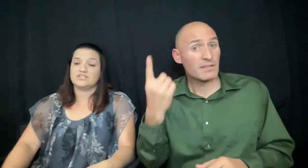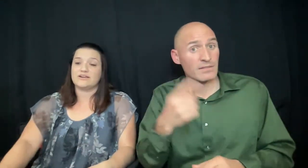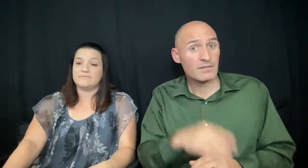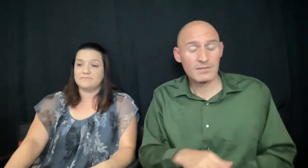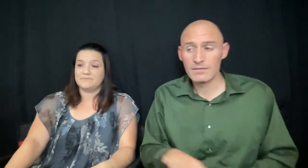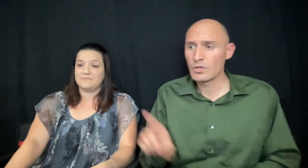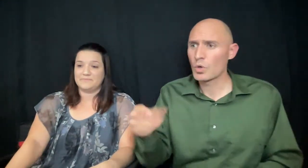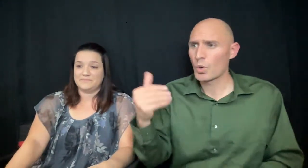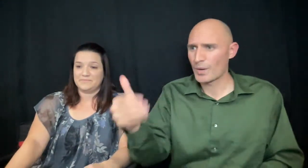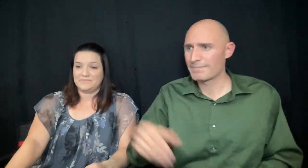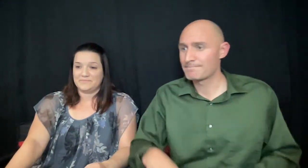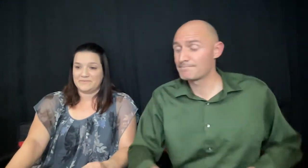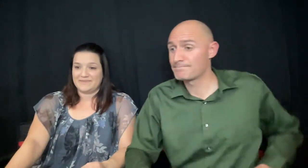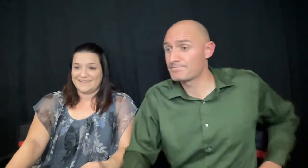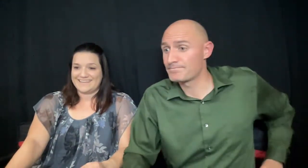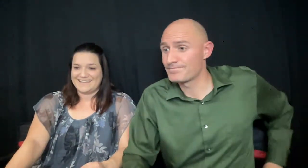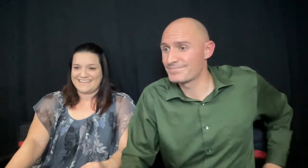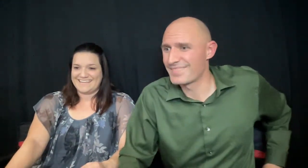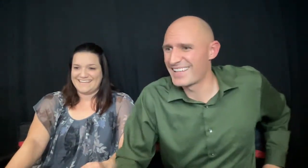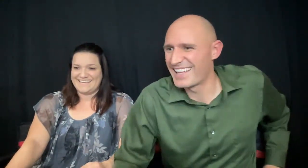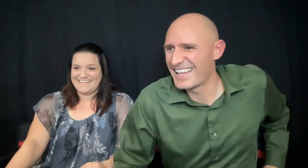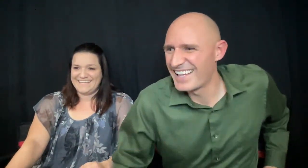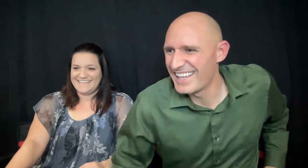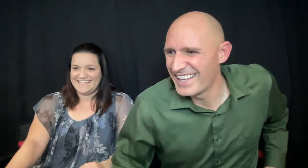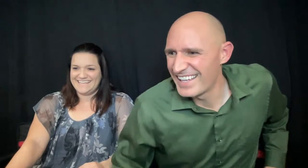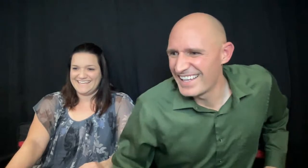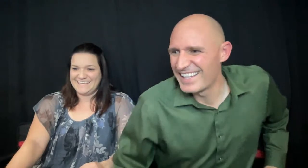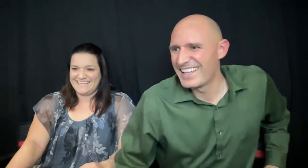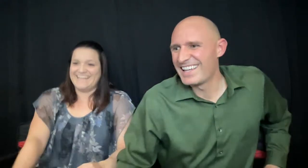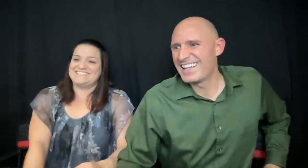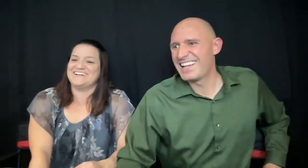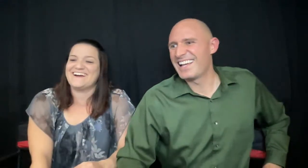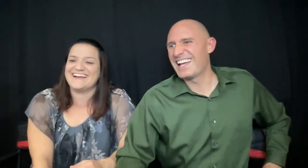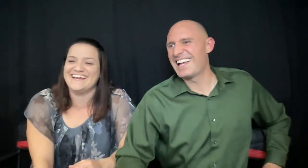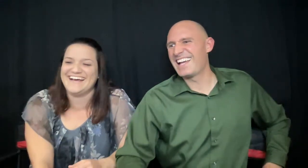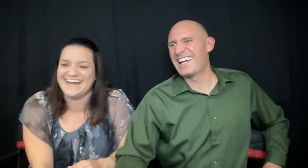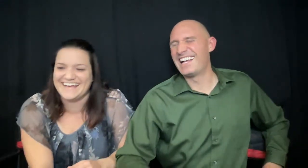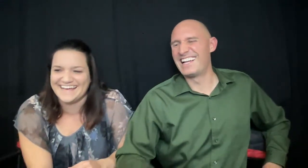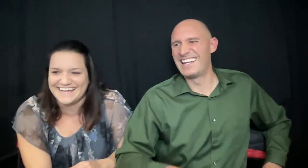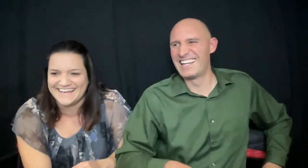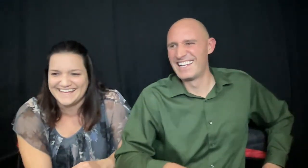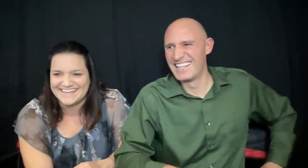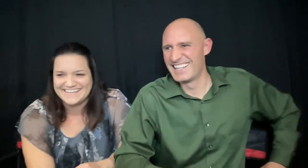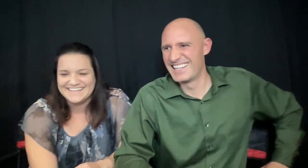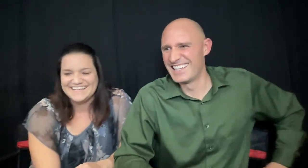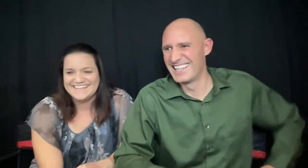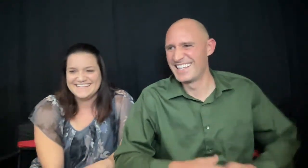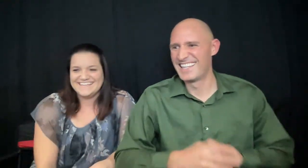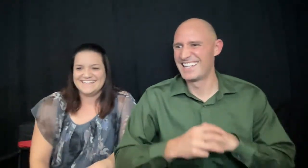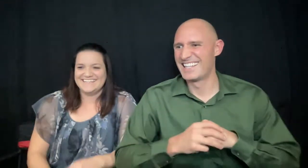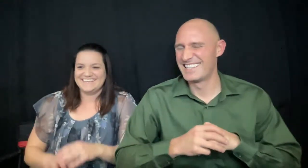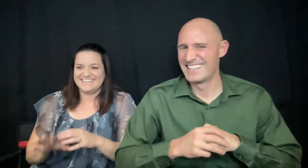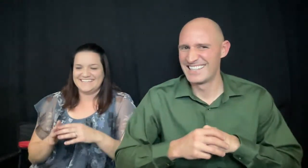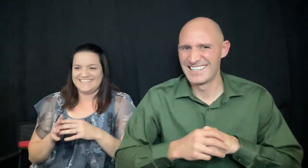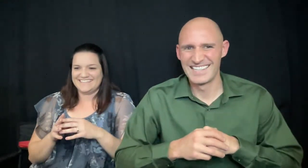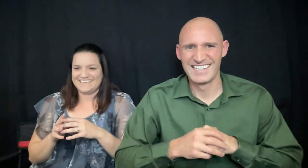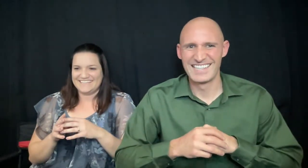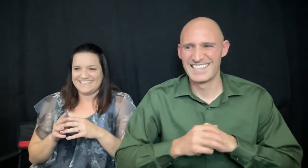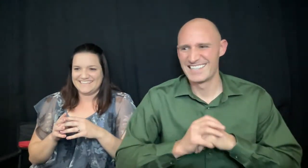Jerry. I thought I was going to have to do that for a minute there. Sorry. I just